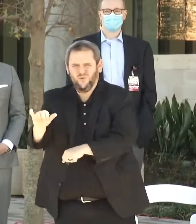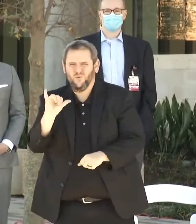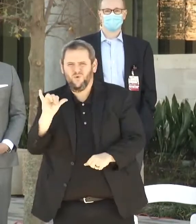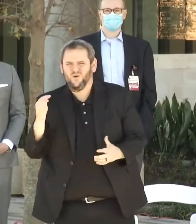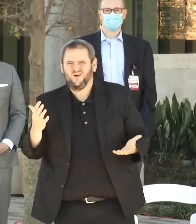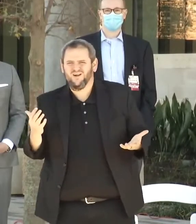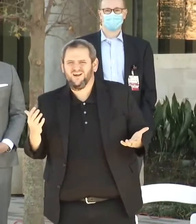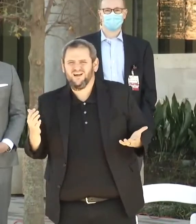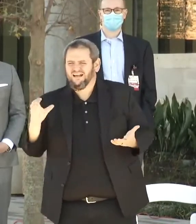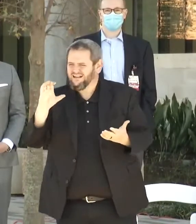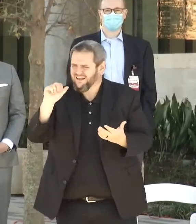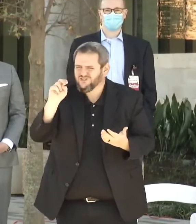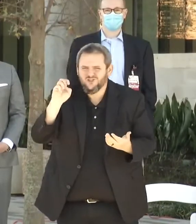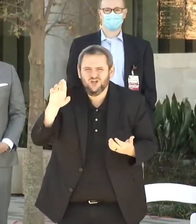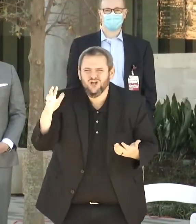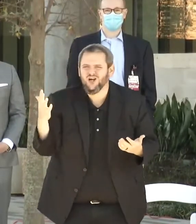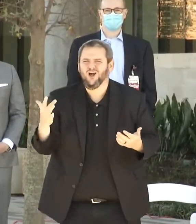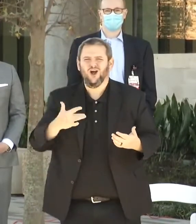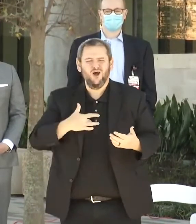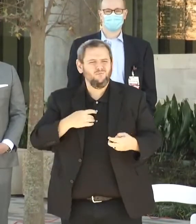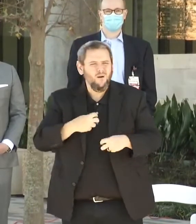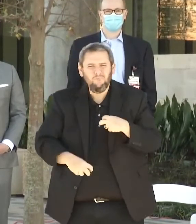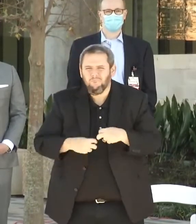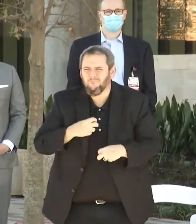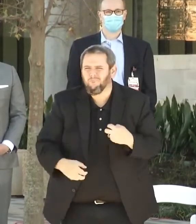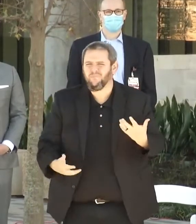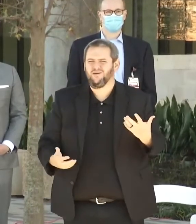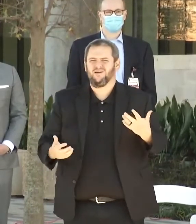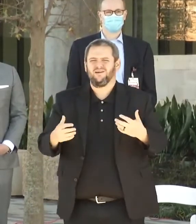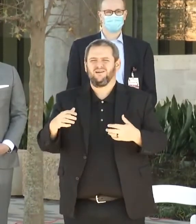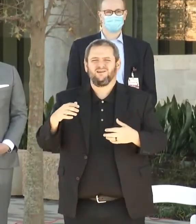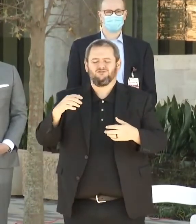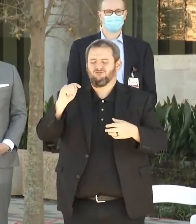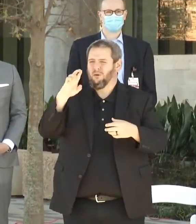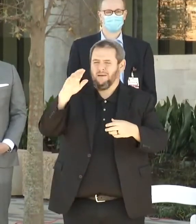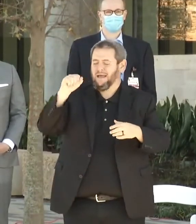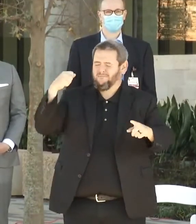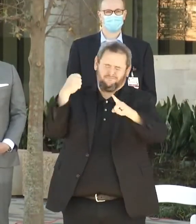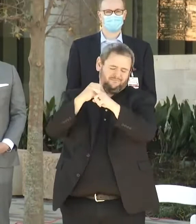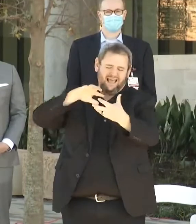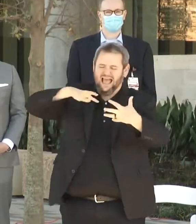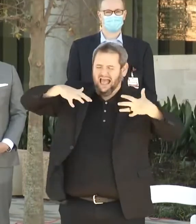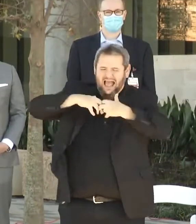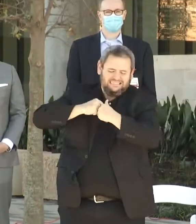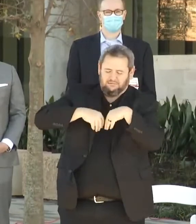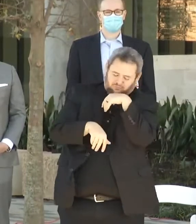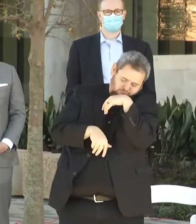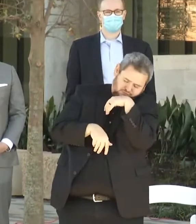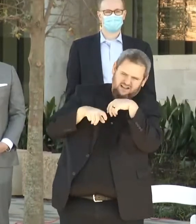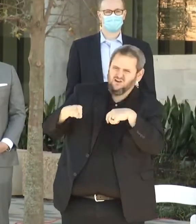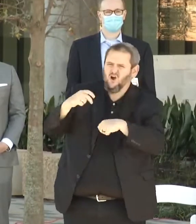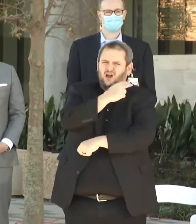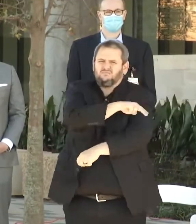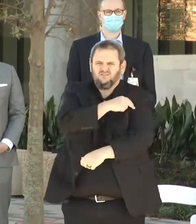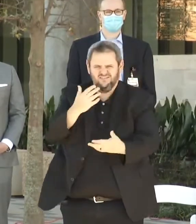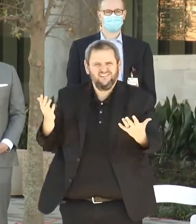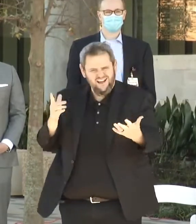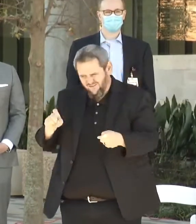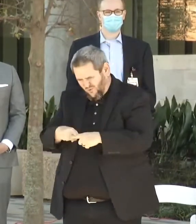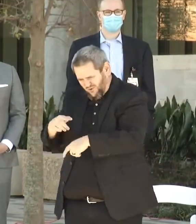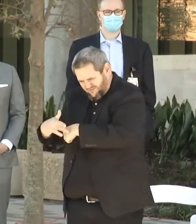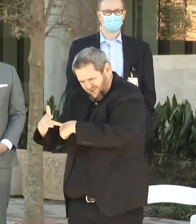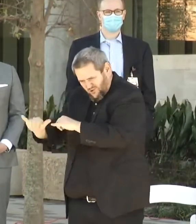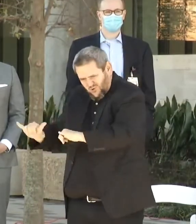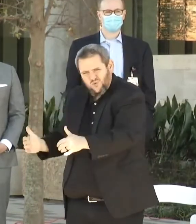chronic diseases, level 1 trauma. As the state's only level 1 trauma center, we have to make sure that we're able to care for trauma patients